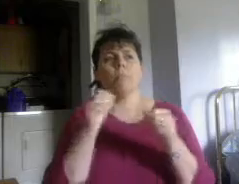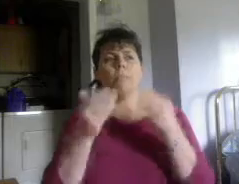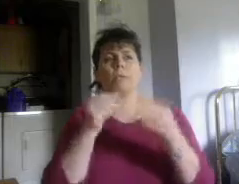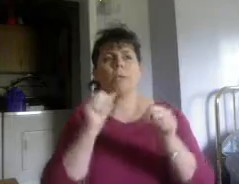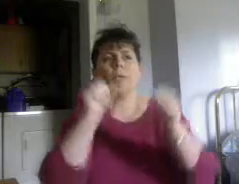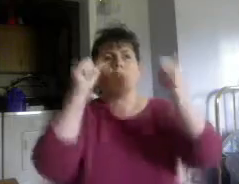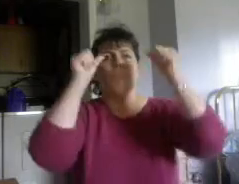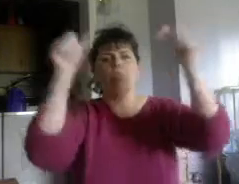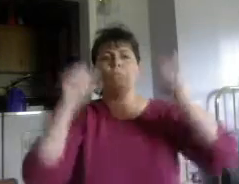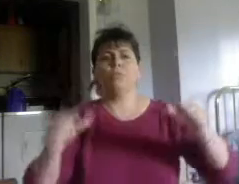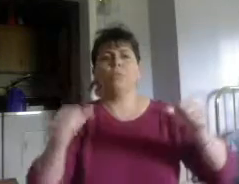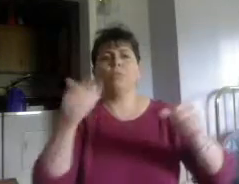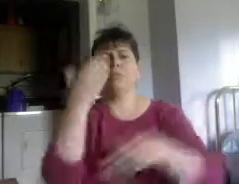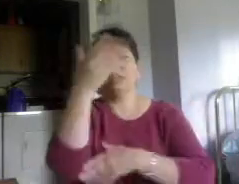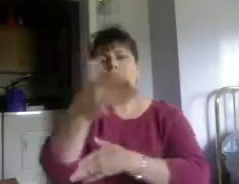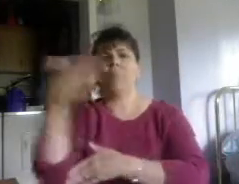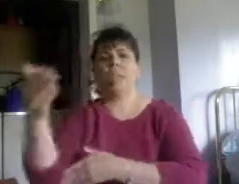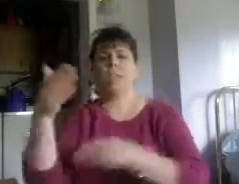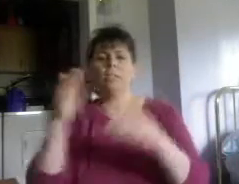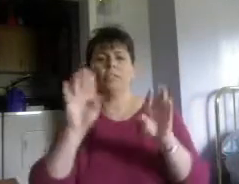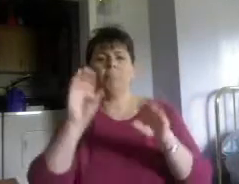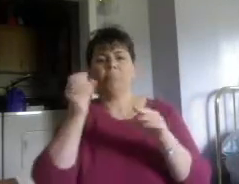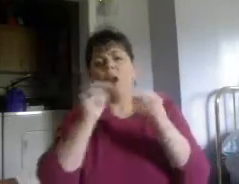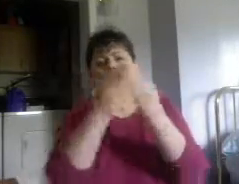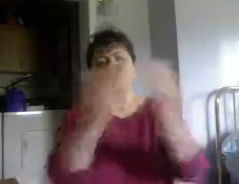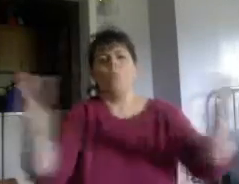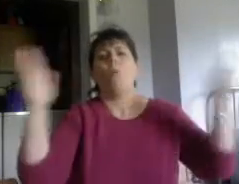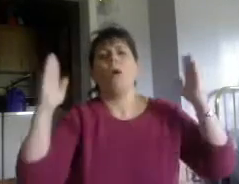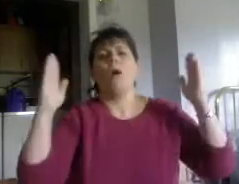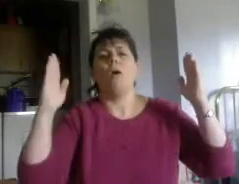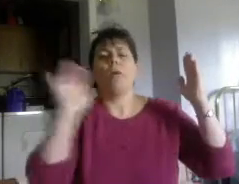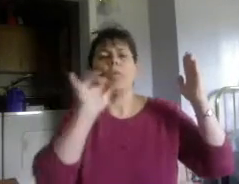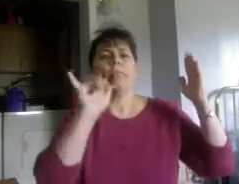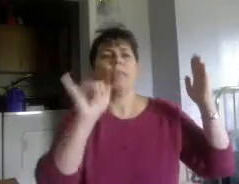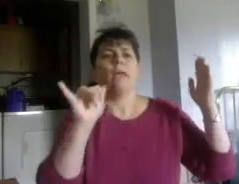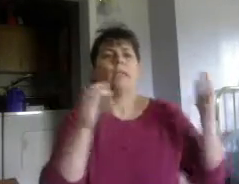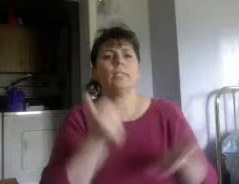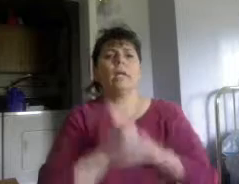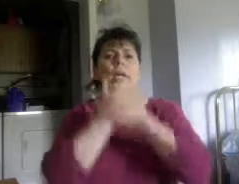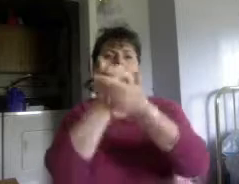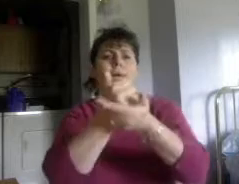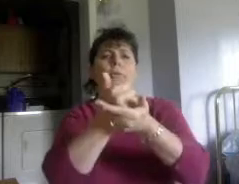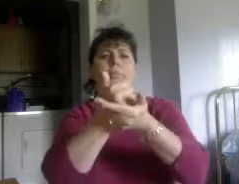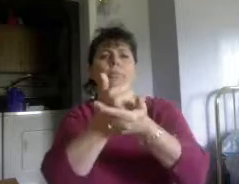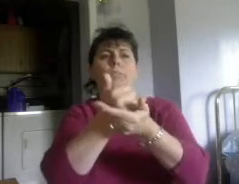Hollywood stars, whatever, anything that might generate inclusiveness and a sense of unity amongst the group.